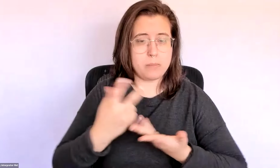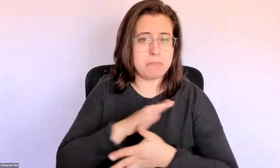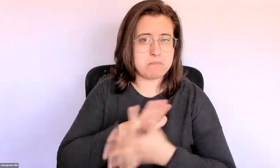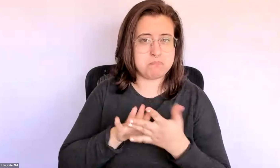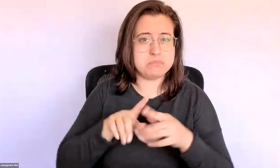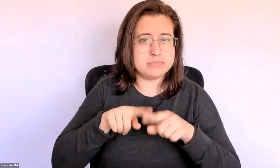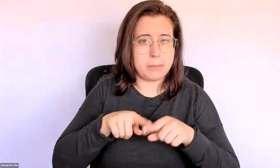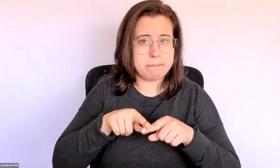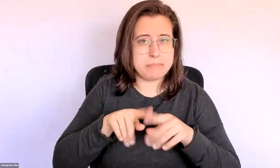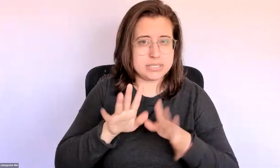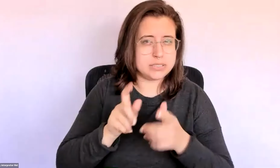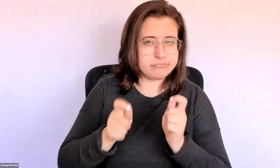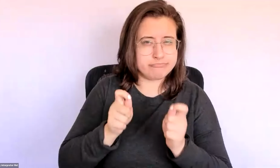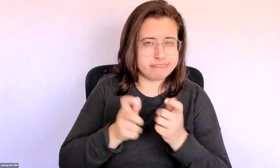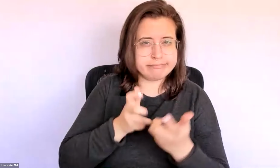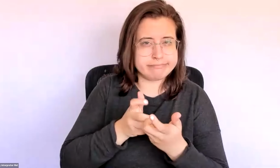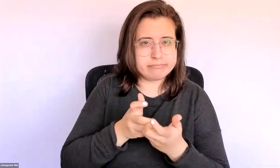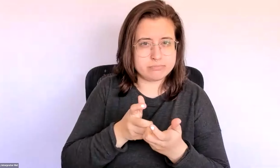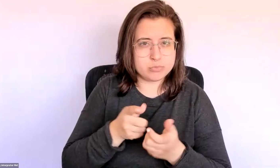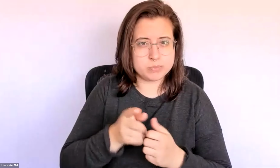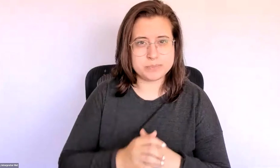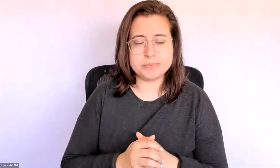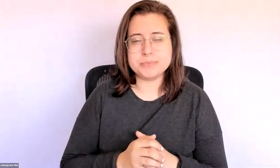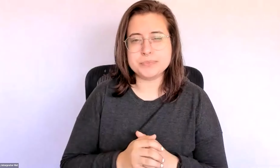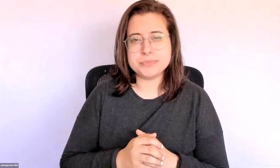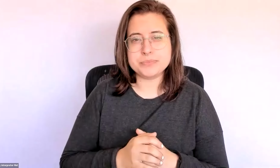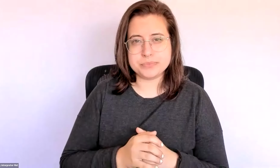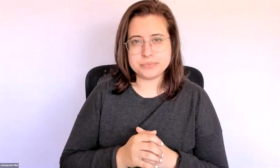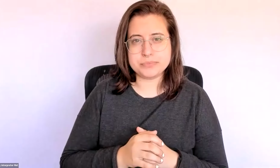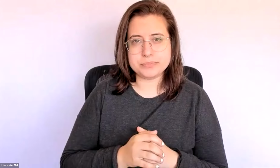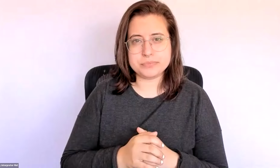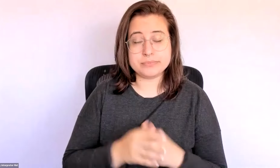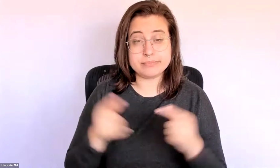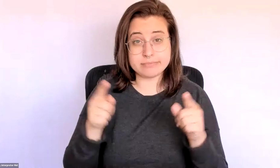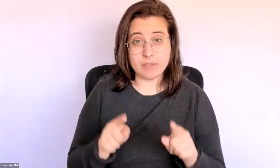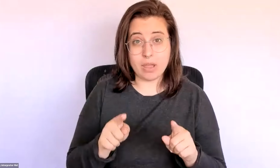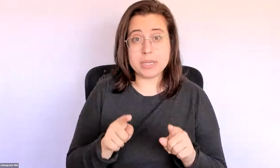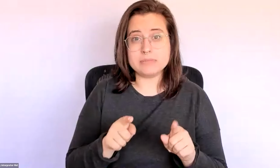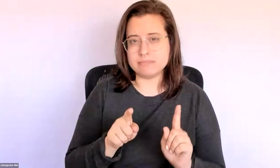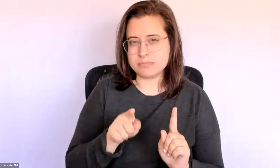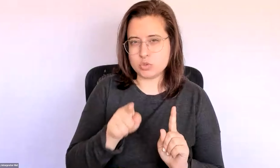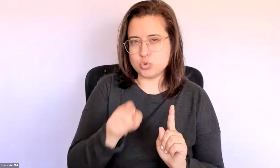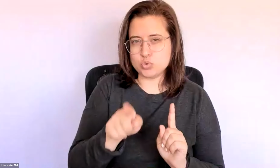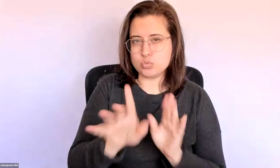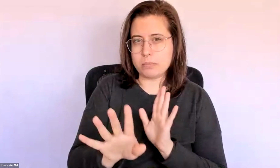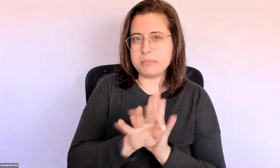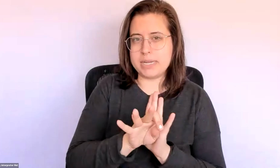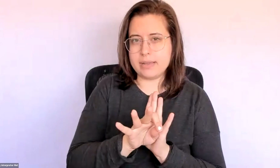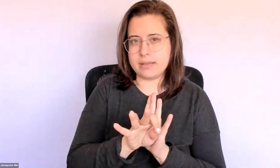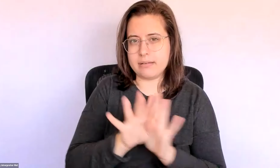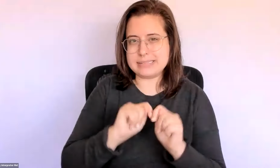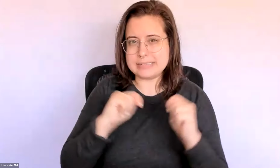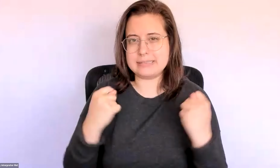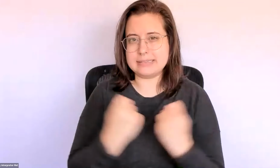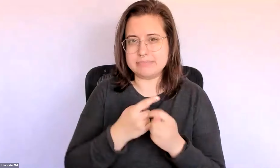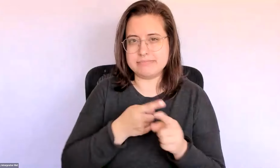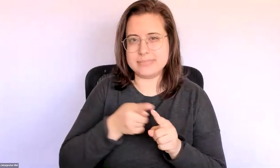You will have a team of specialists that you should choose. A surgeon will perform